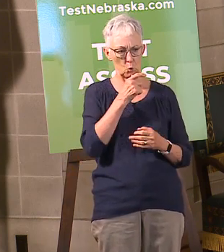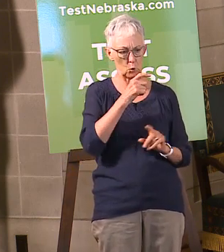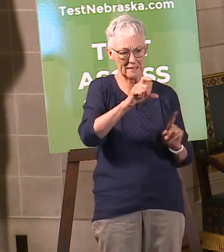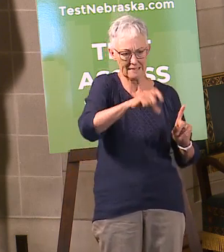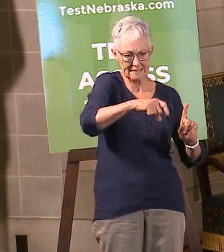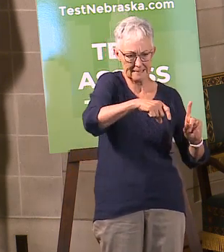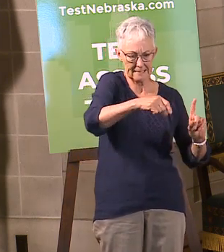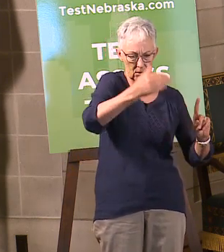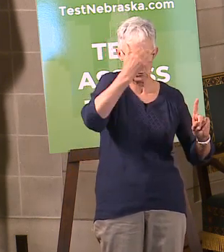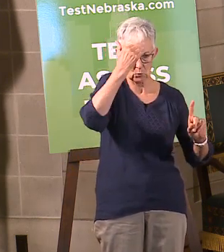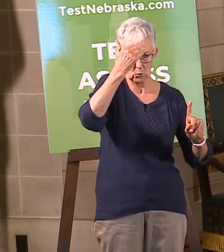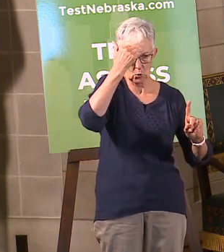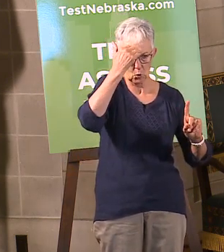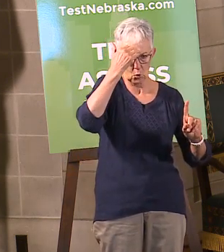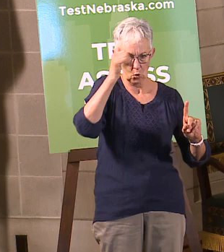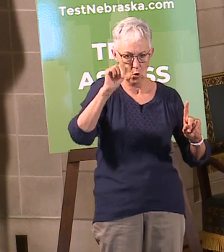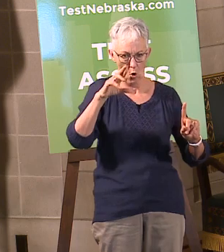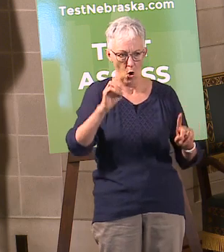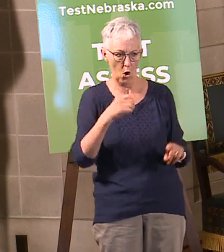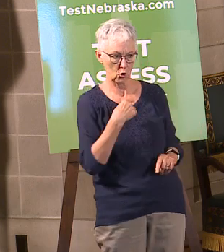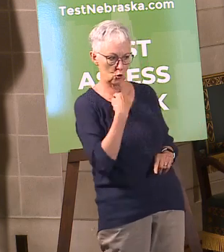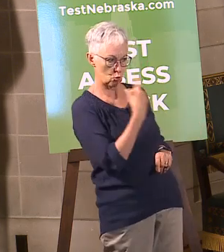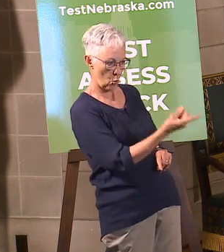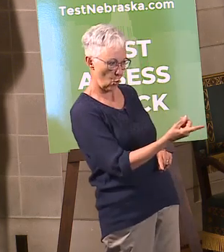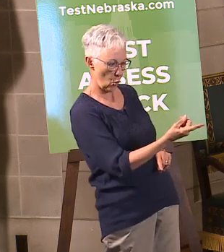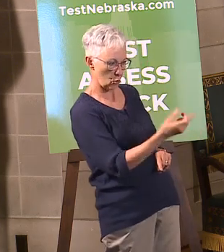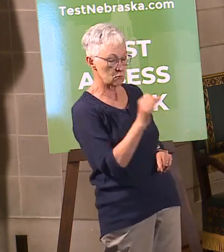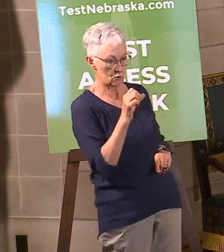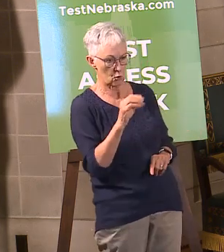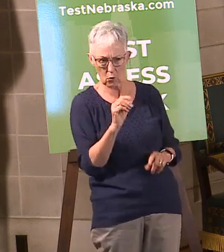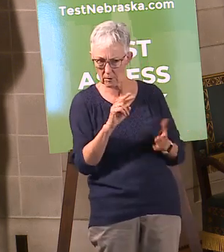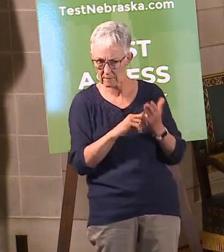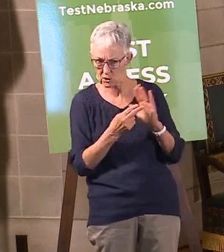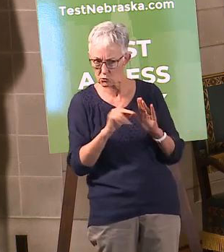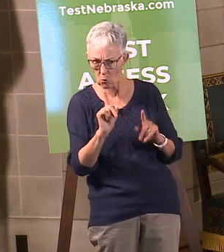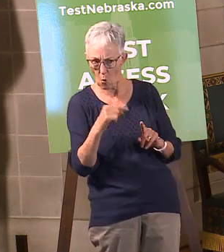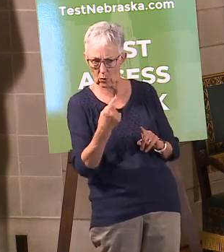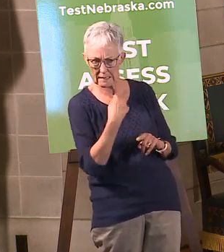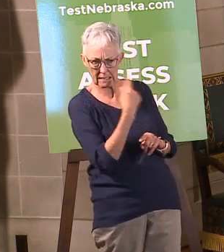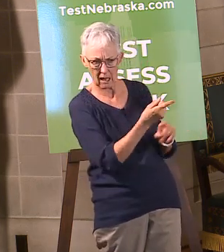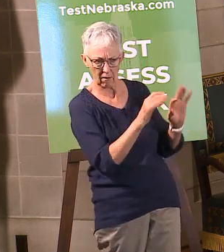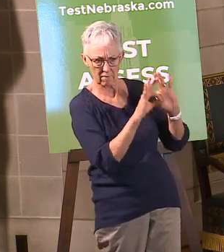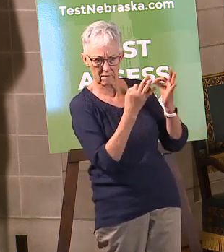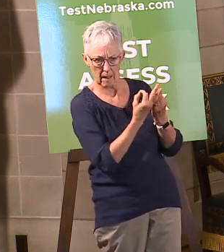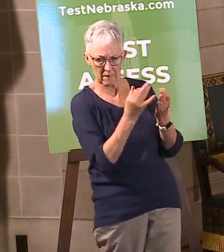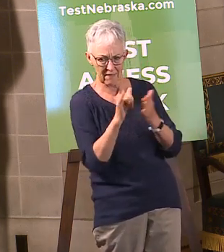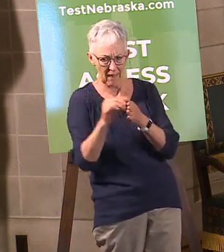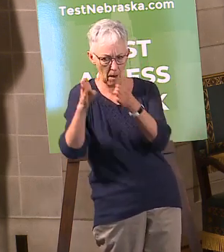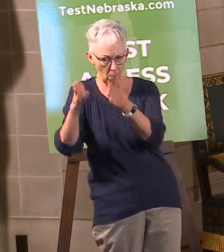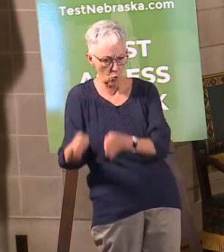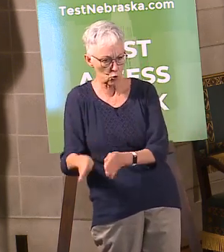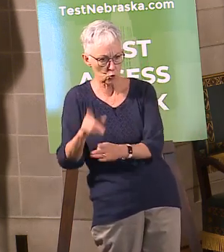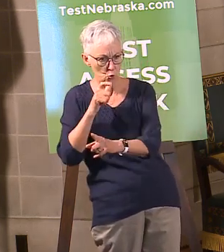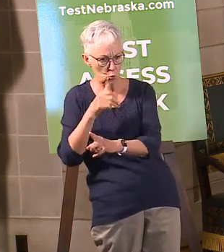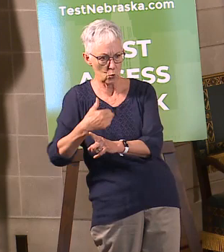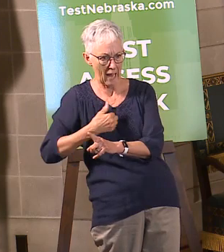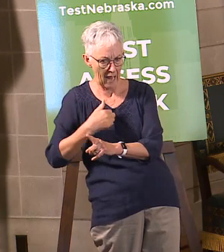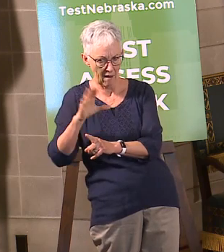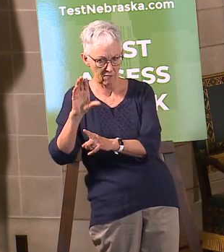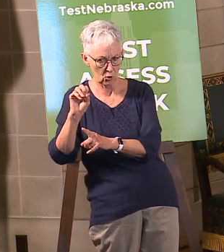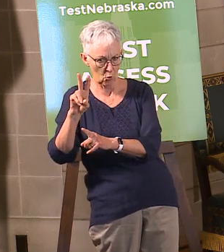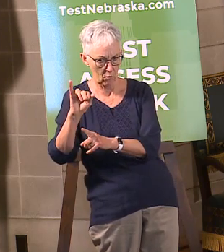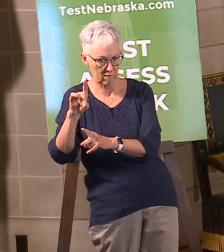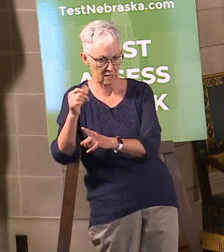person, the family of the resident who has tested positive, or does that mean the families of